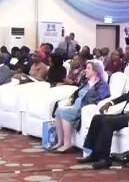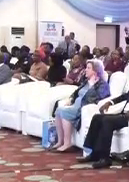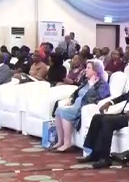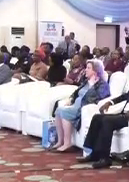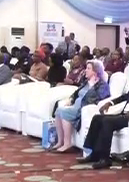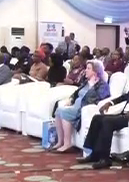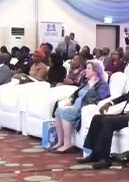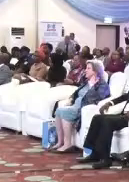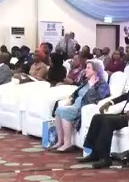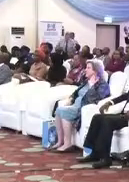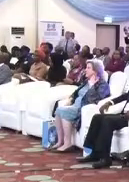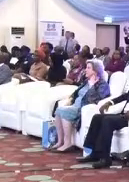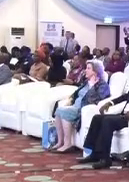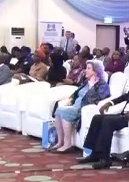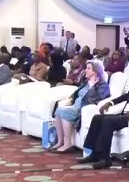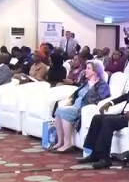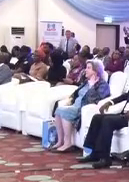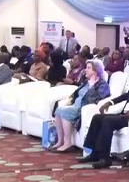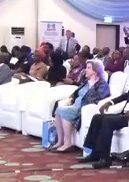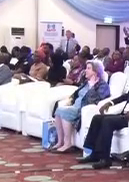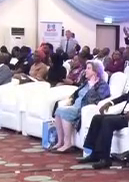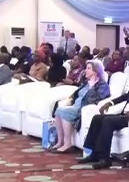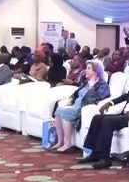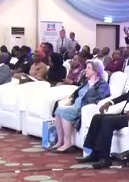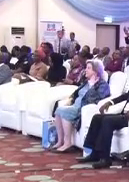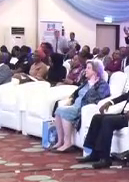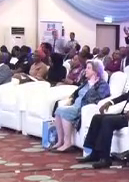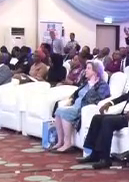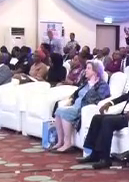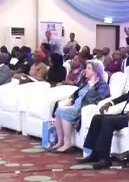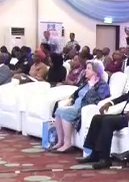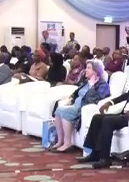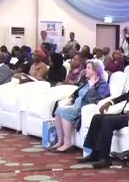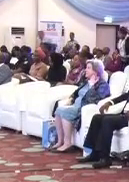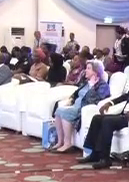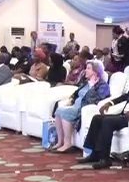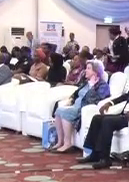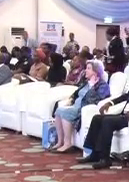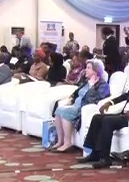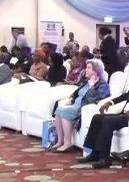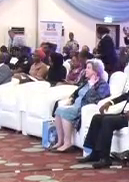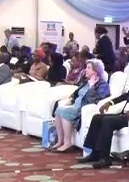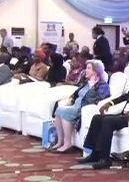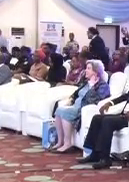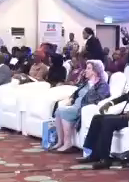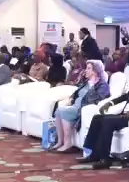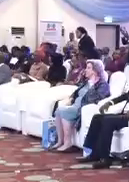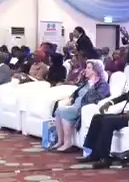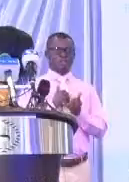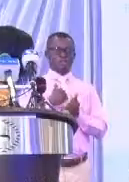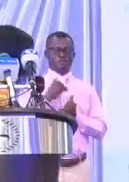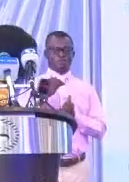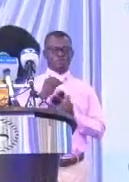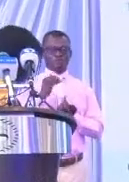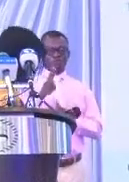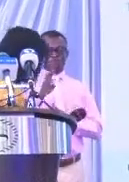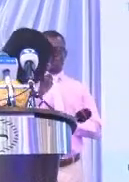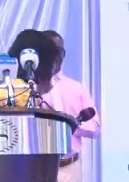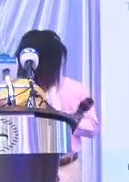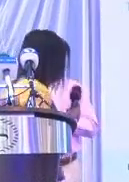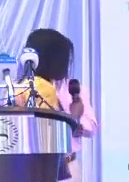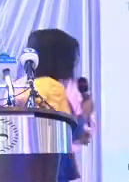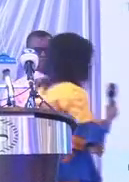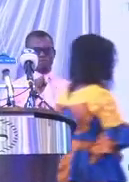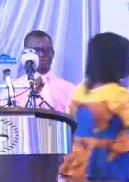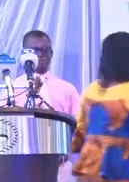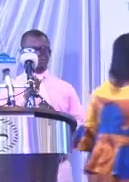You're speaking for, and Bayes is speaking against. All right, so we have Veritas take the